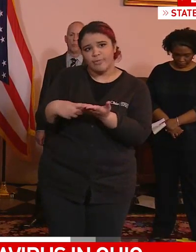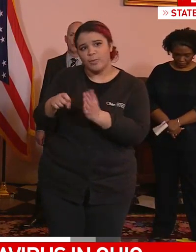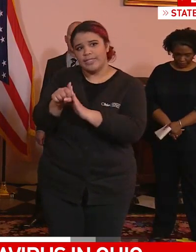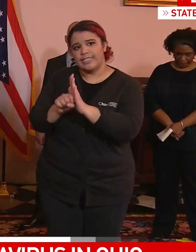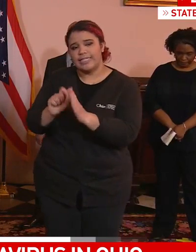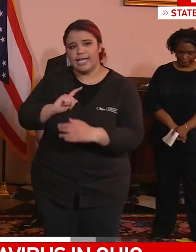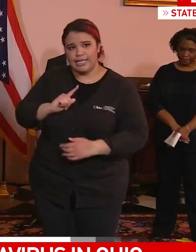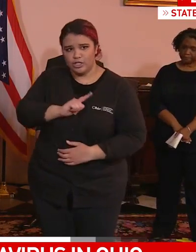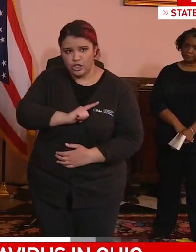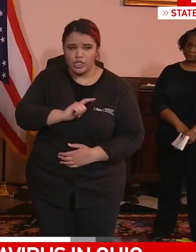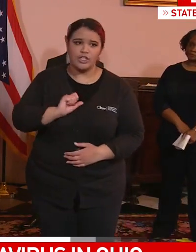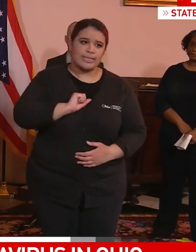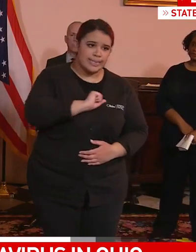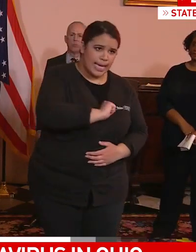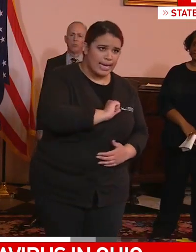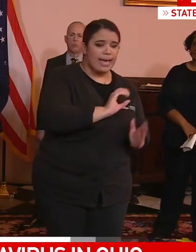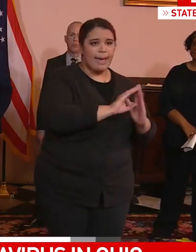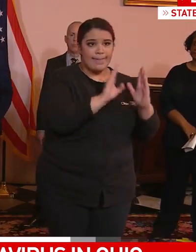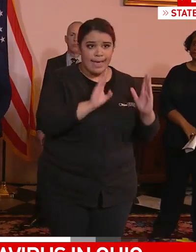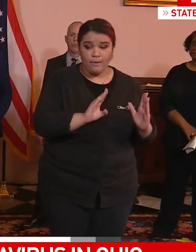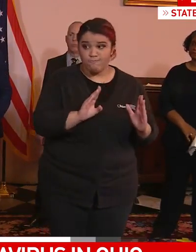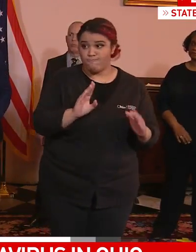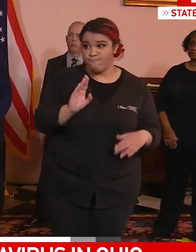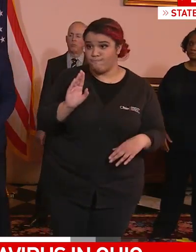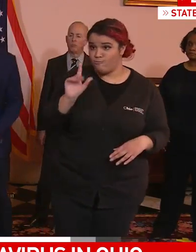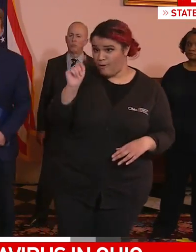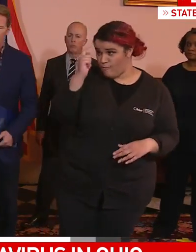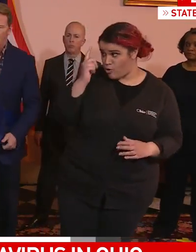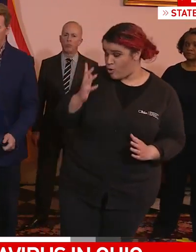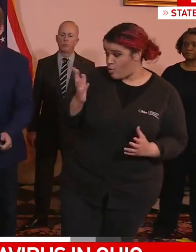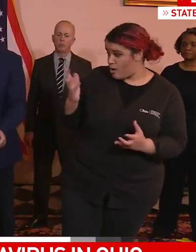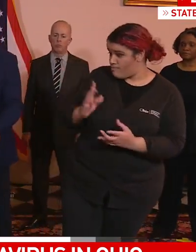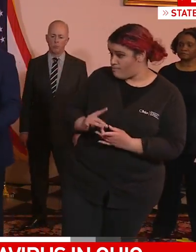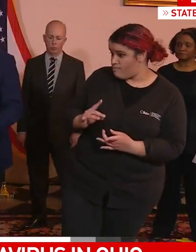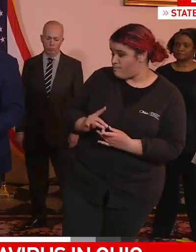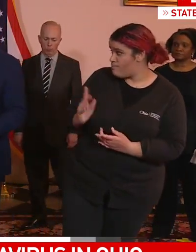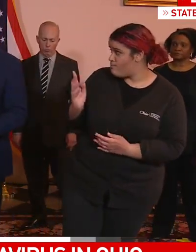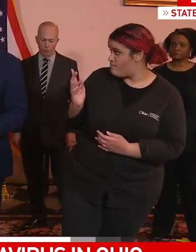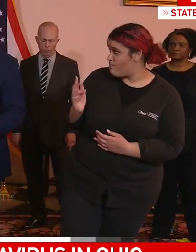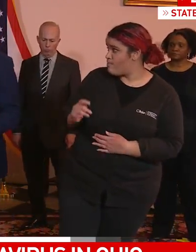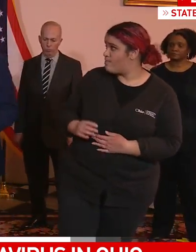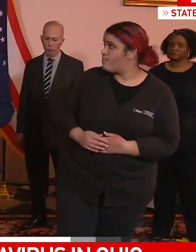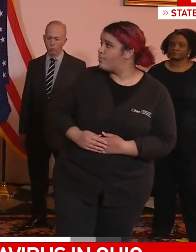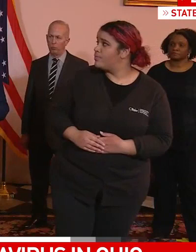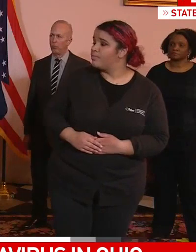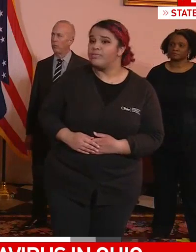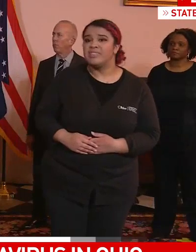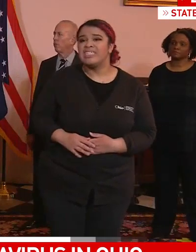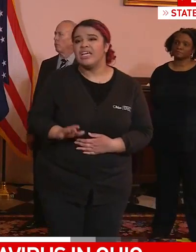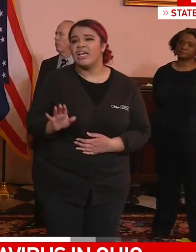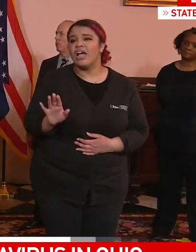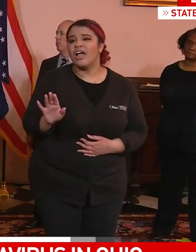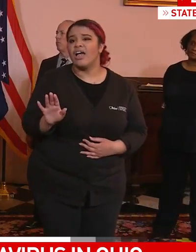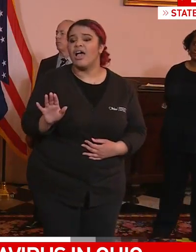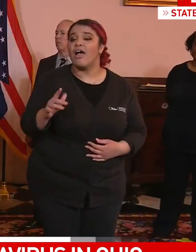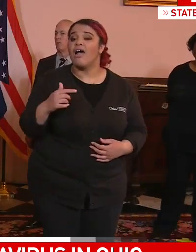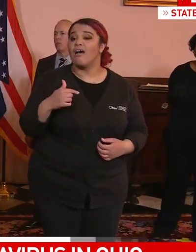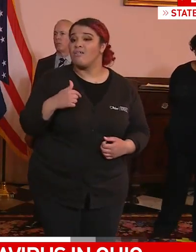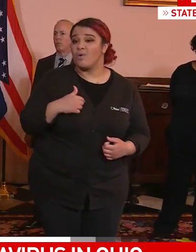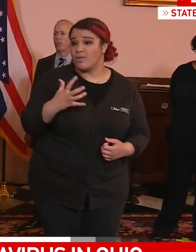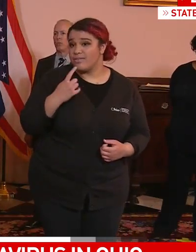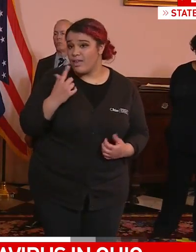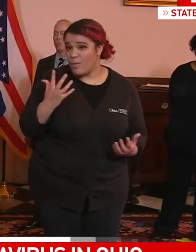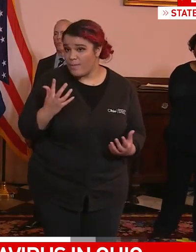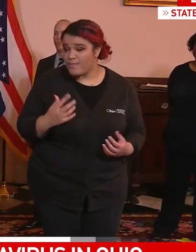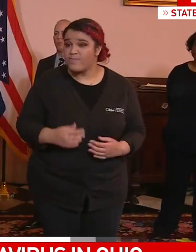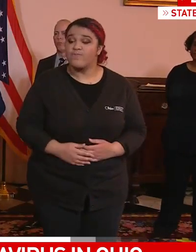the Senate, and with the House. John, I don't know if you want to add anything to that. I guess, Andrew, I would want to add that